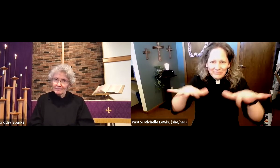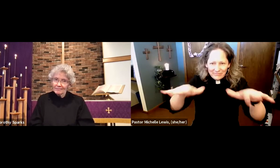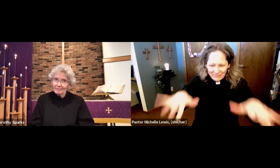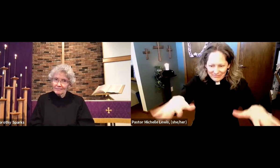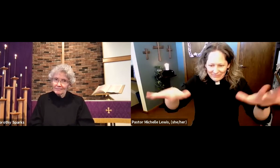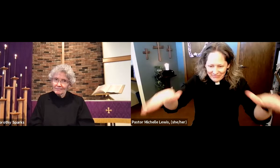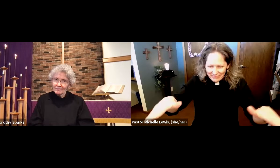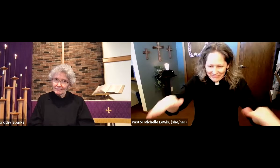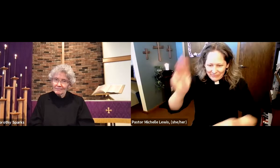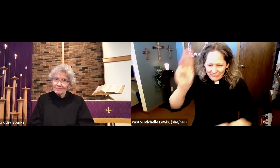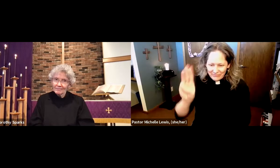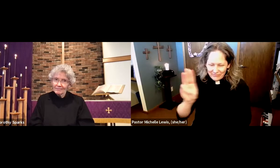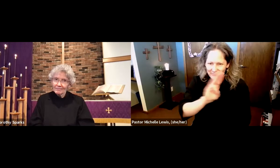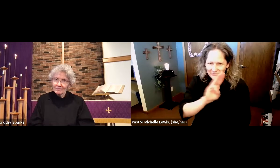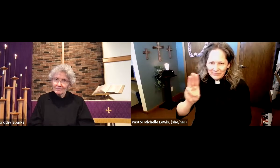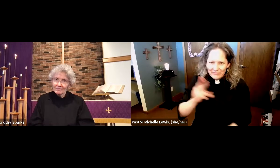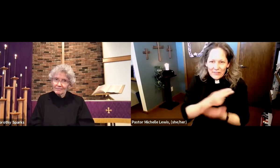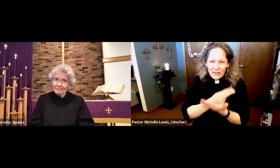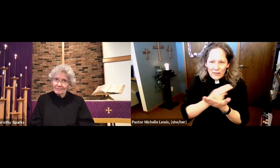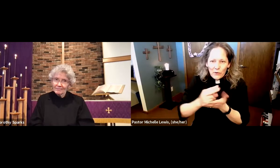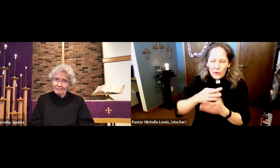the love of God,